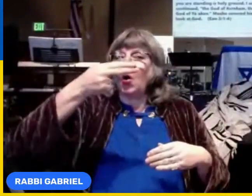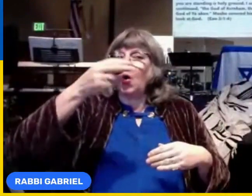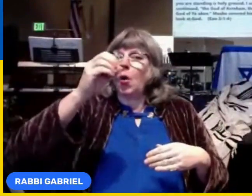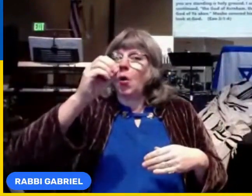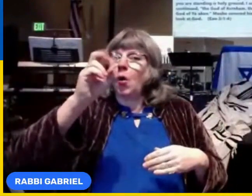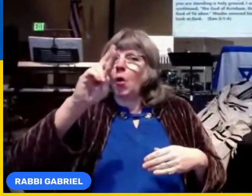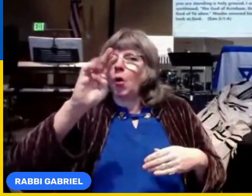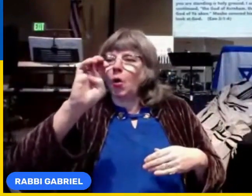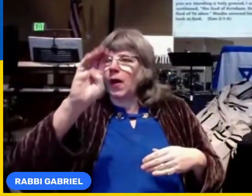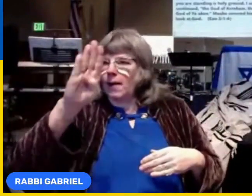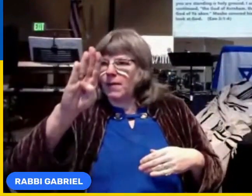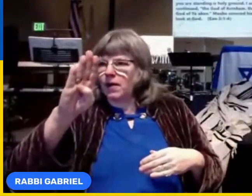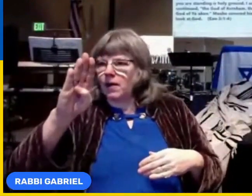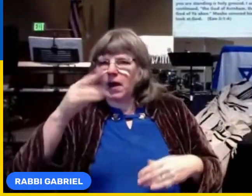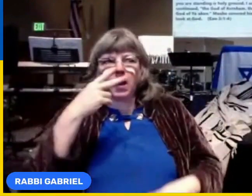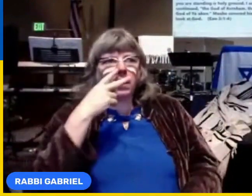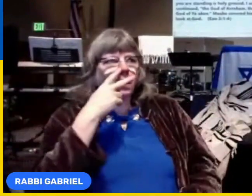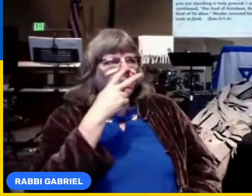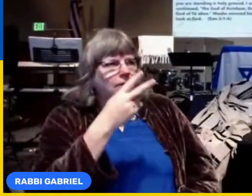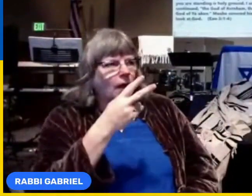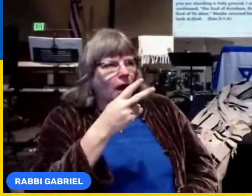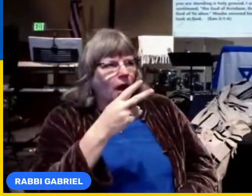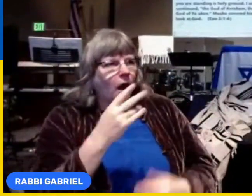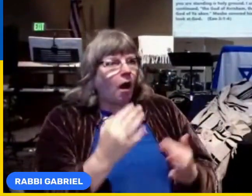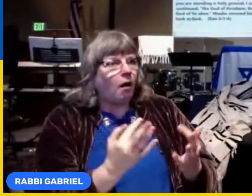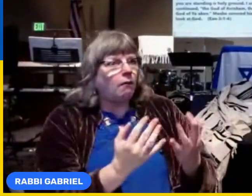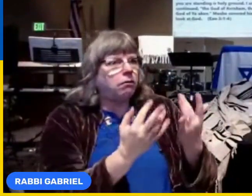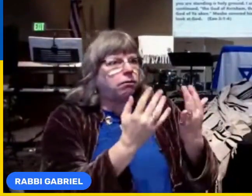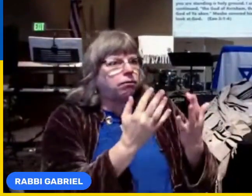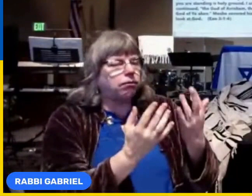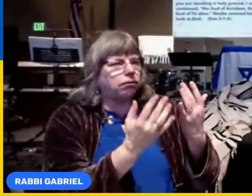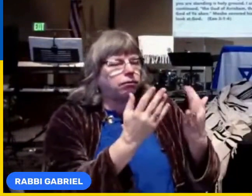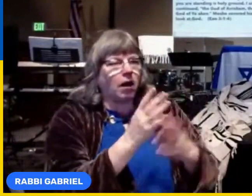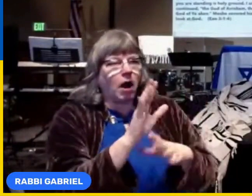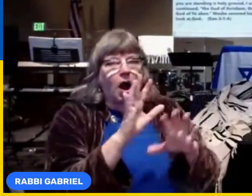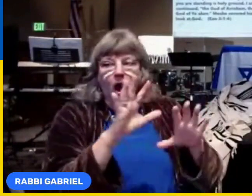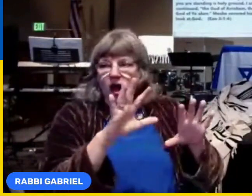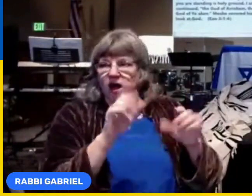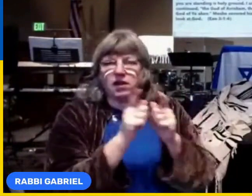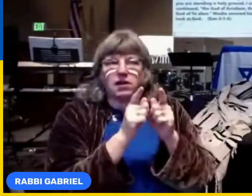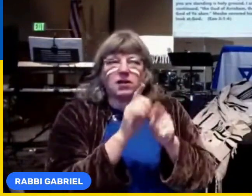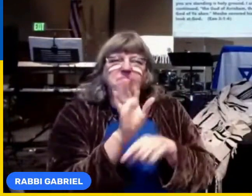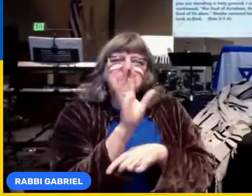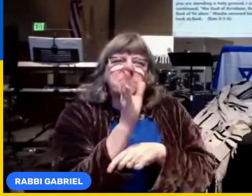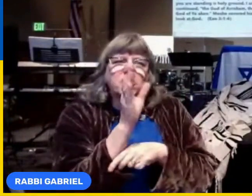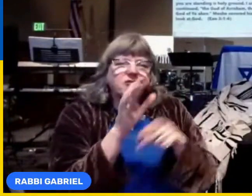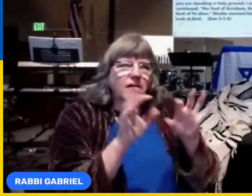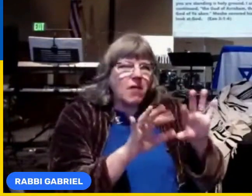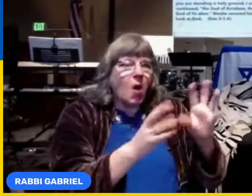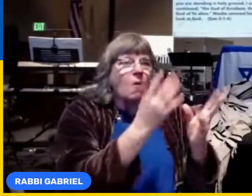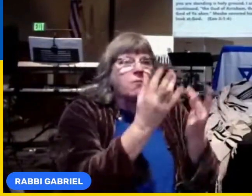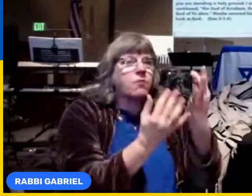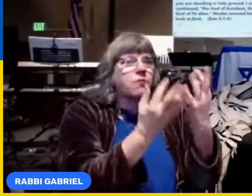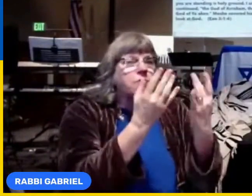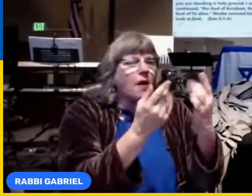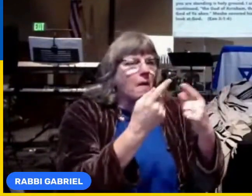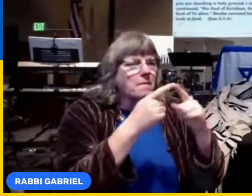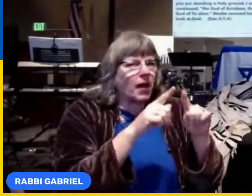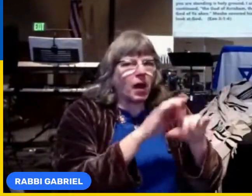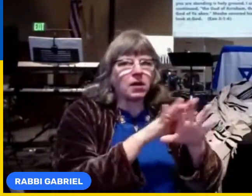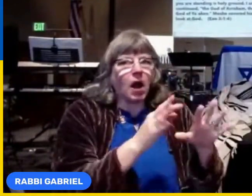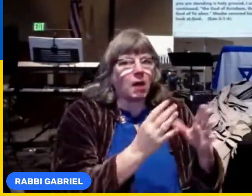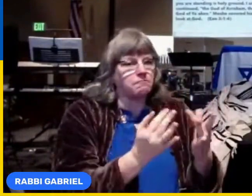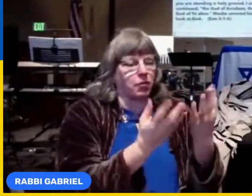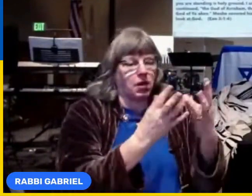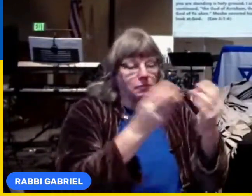not being burned up. Moshe said, I'm going to go over and see this amazing sight